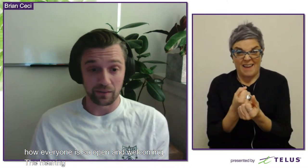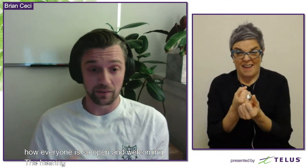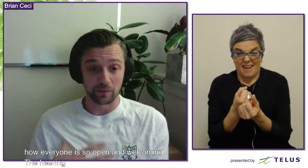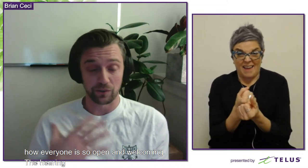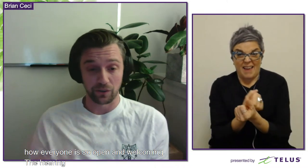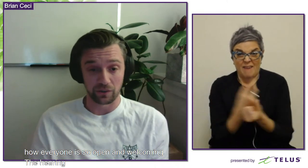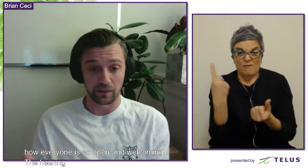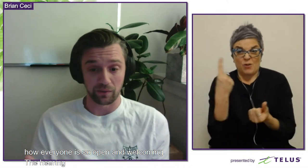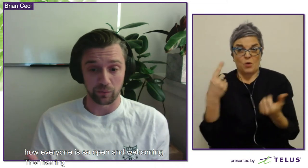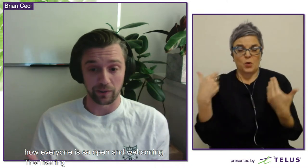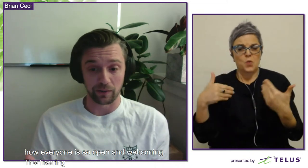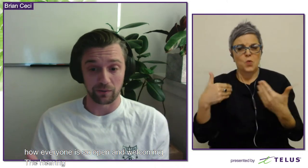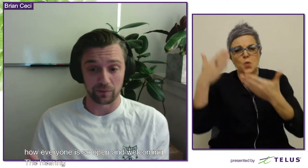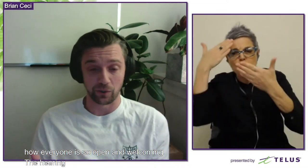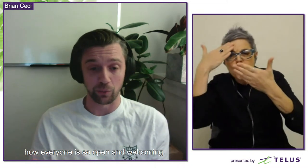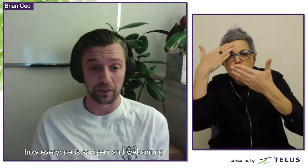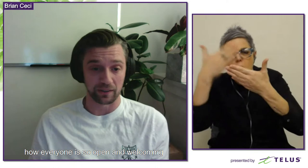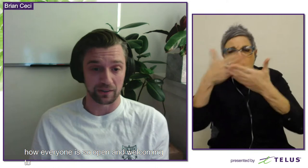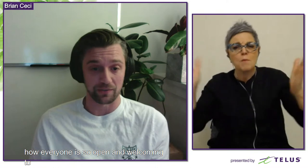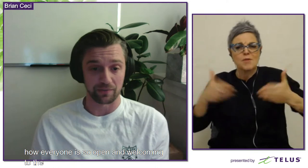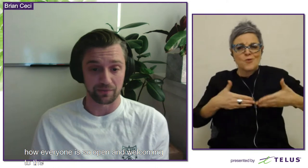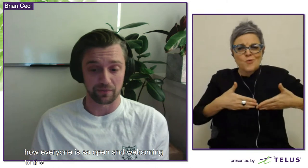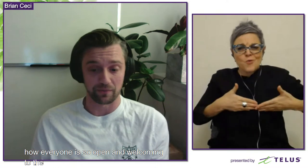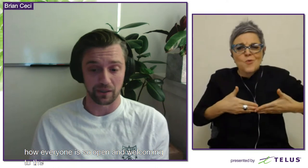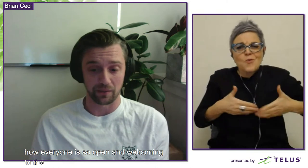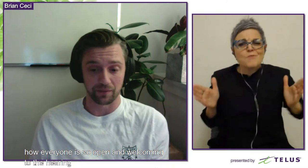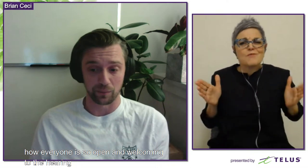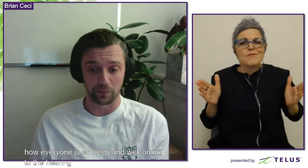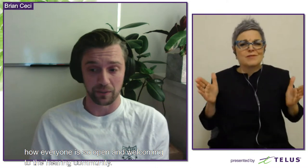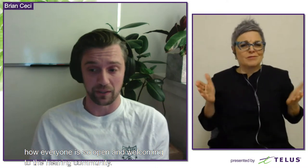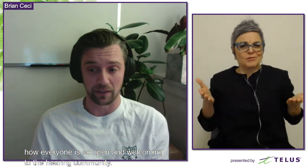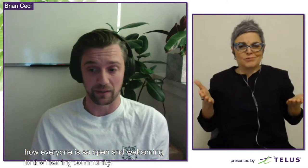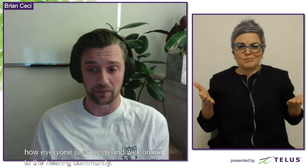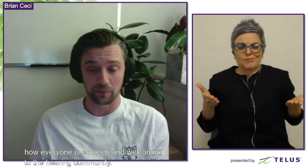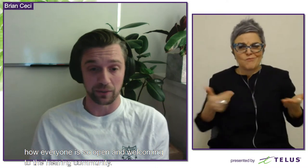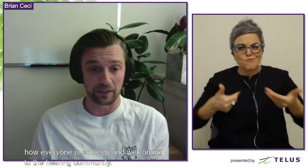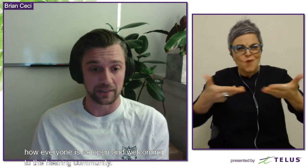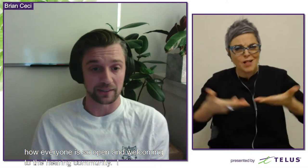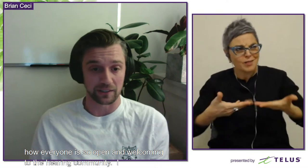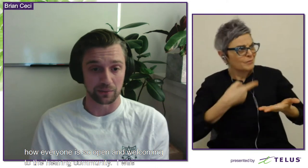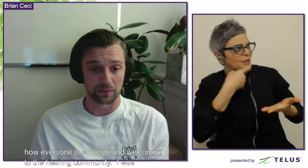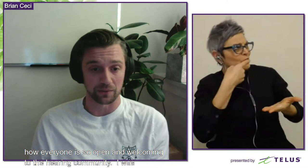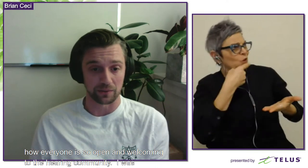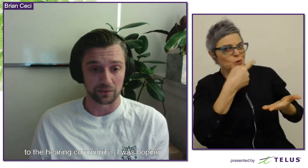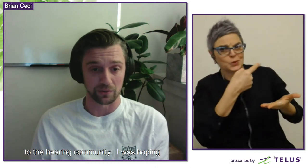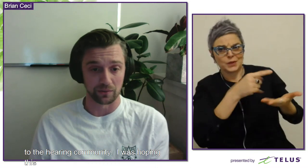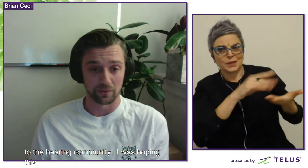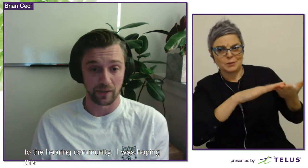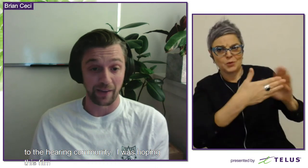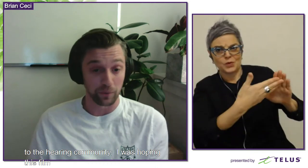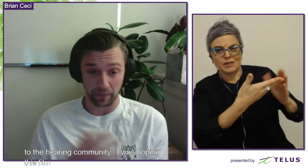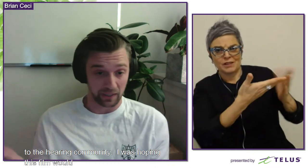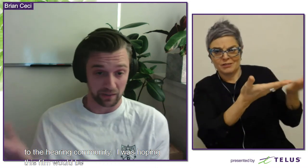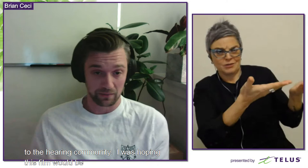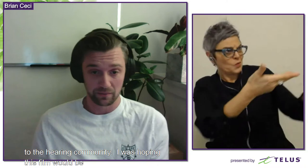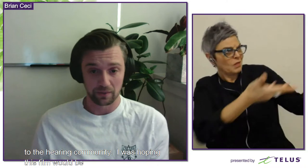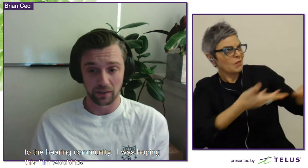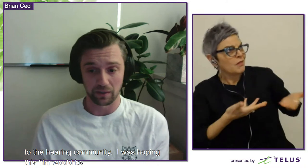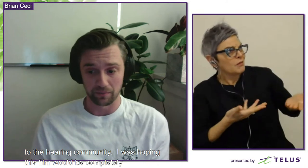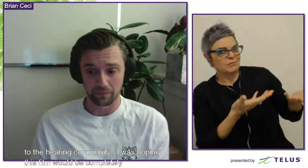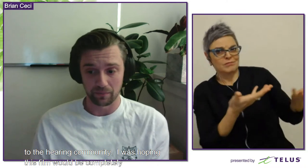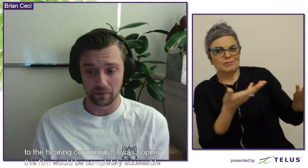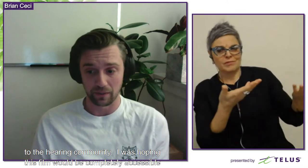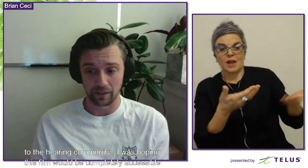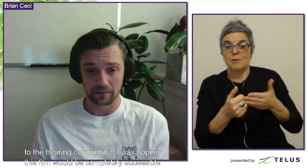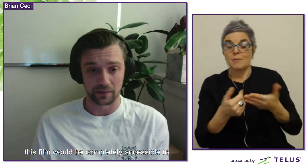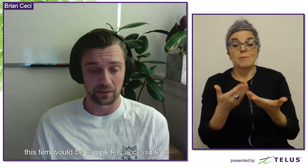But then in return, I really was hoping that this film would be completely accessible to everybody.